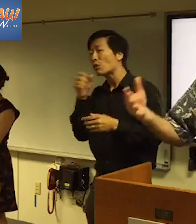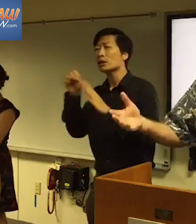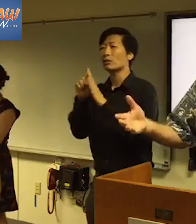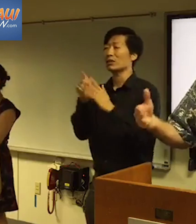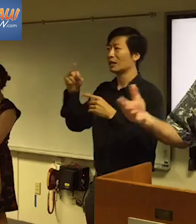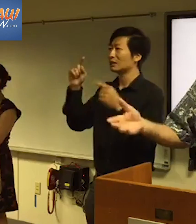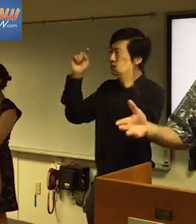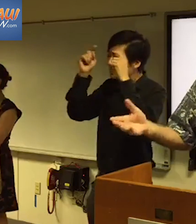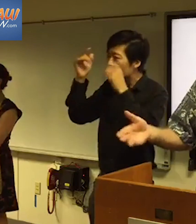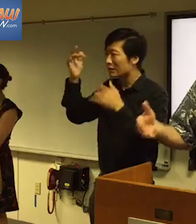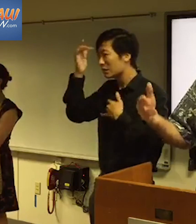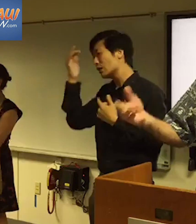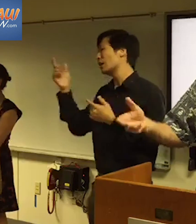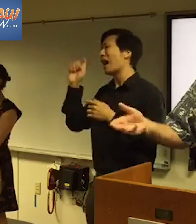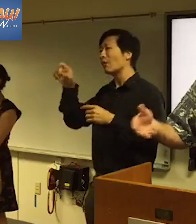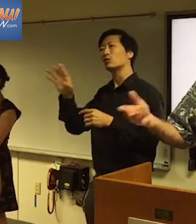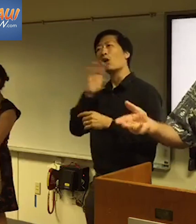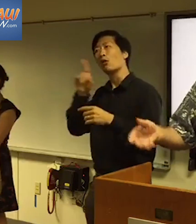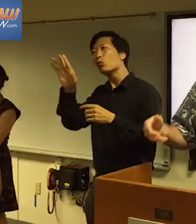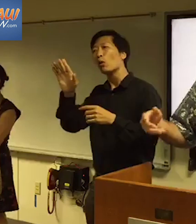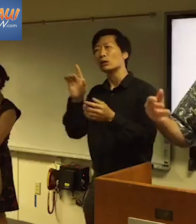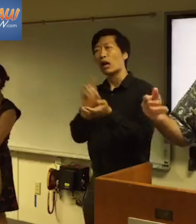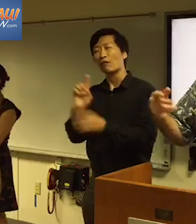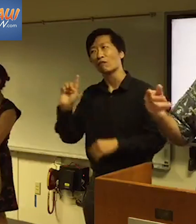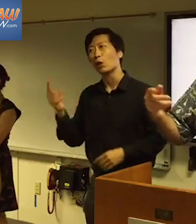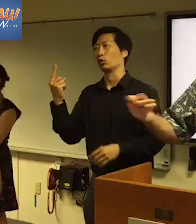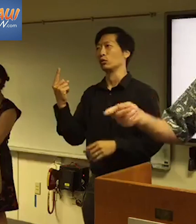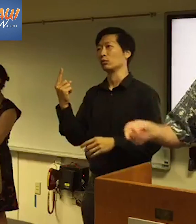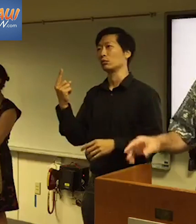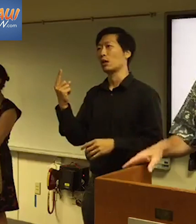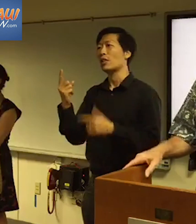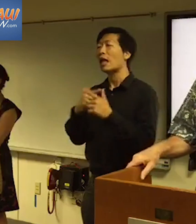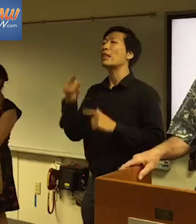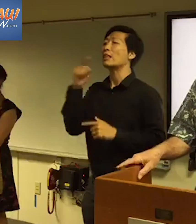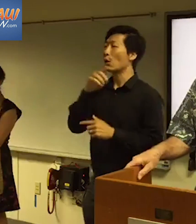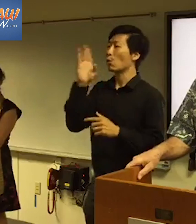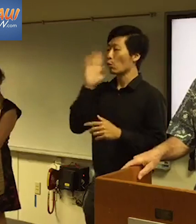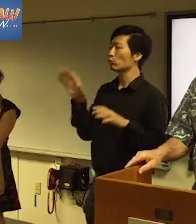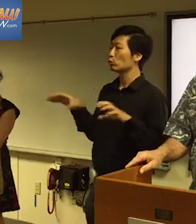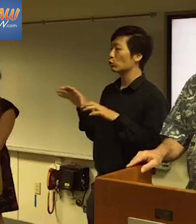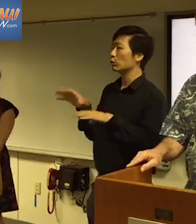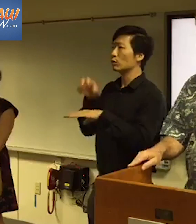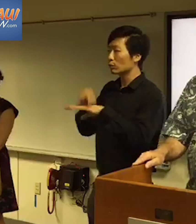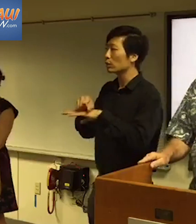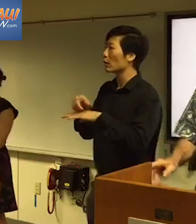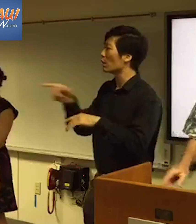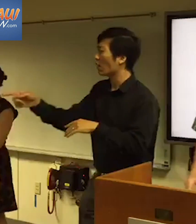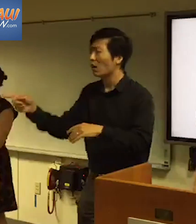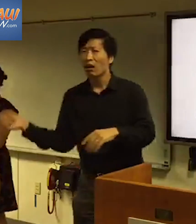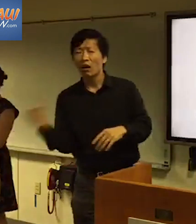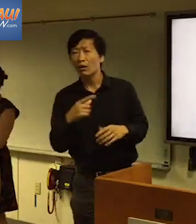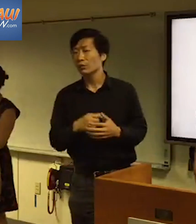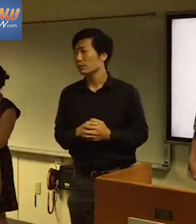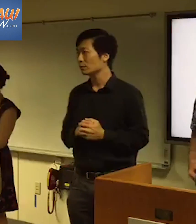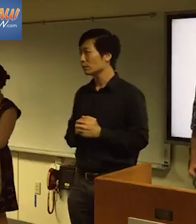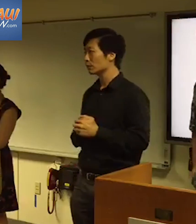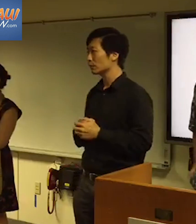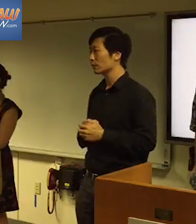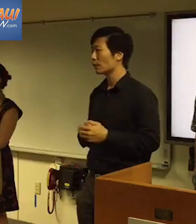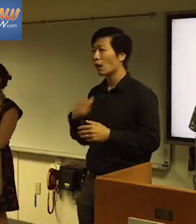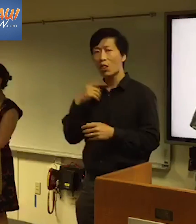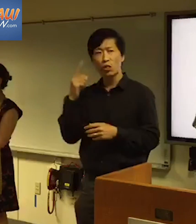don't believe that there's community spread of the virus at this time. You know, as we had mentioned earlier, we now do